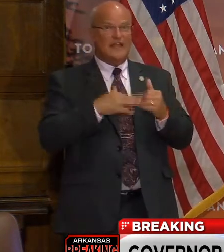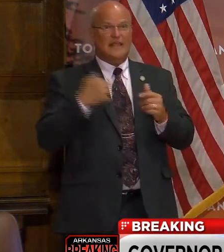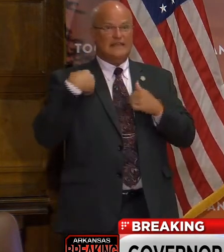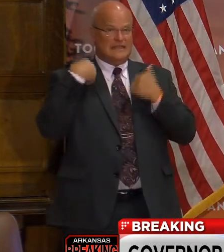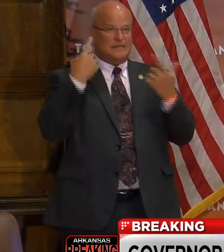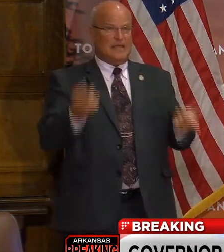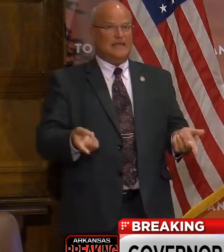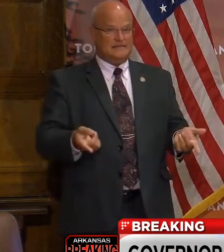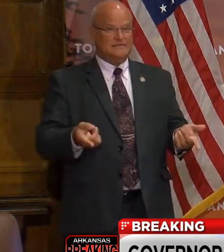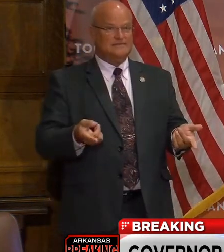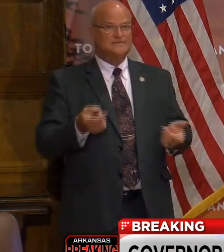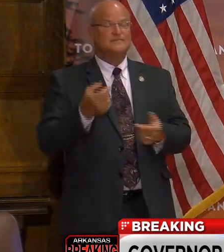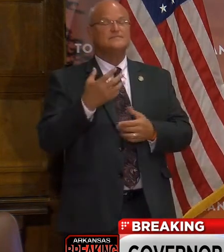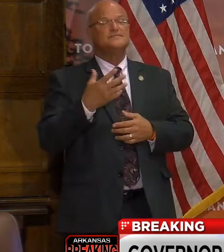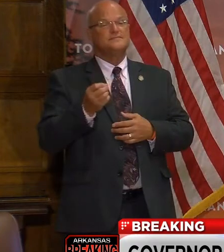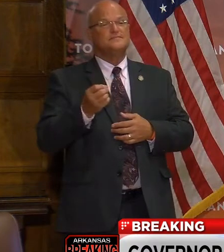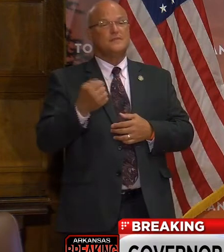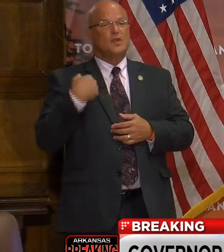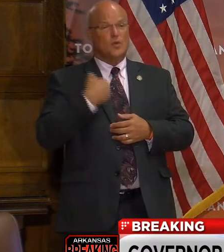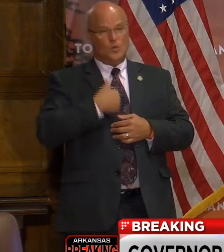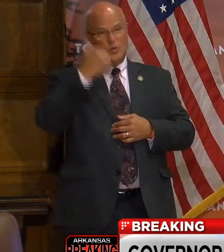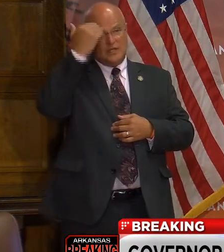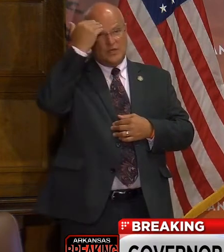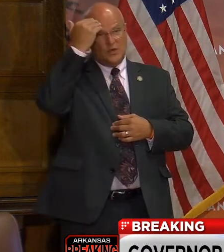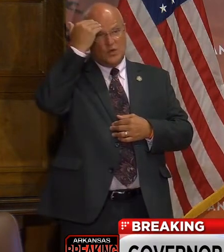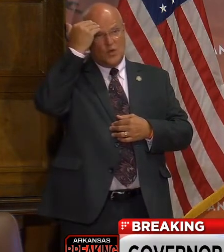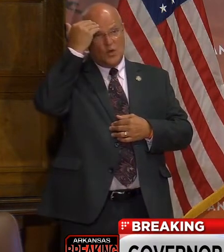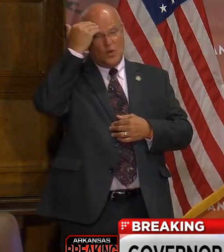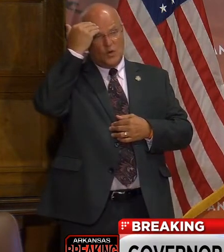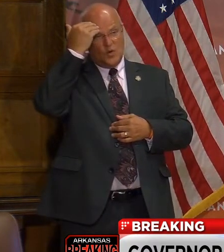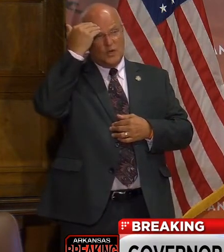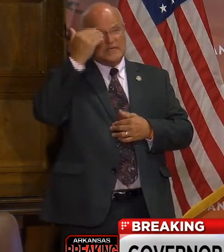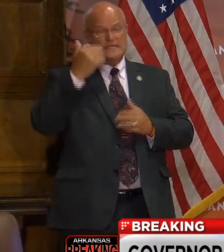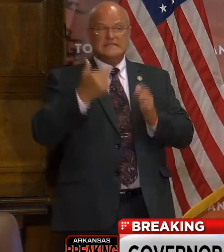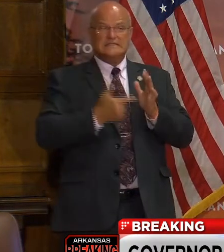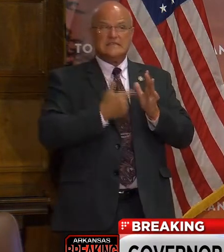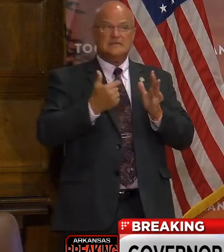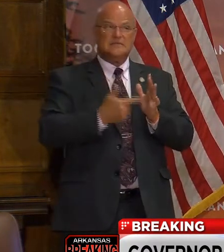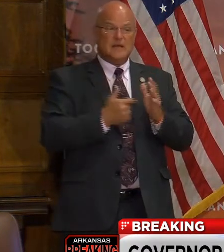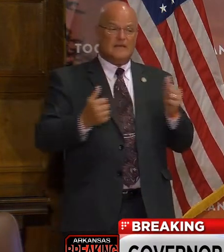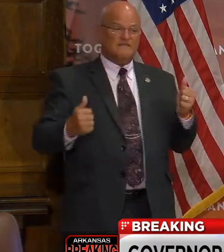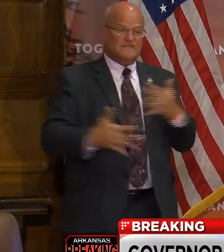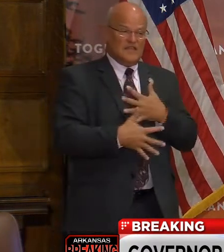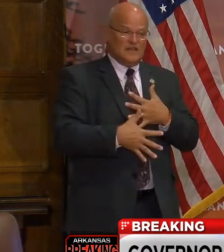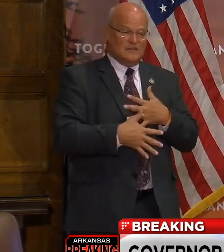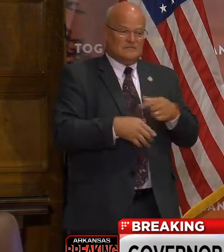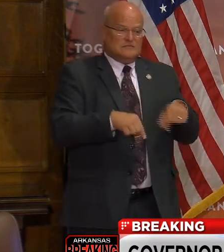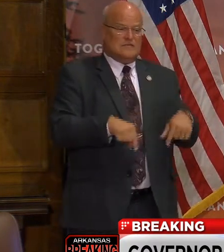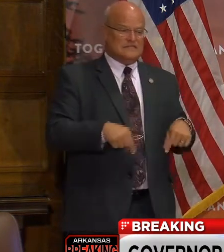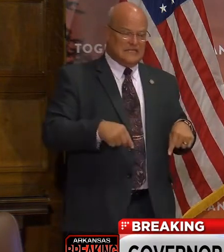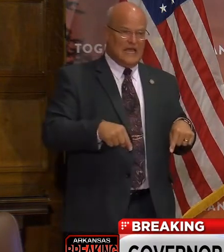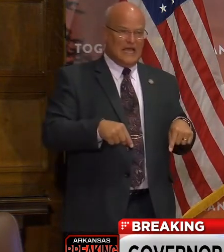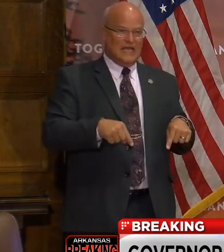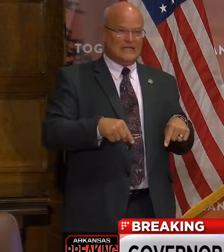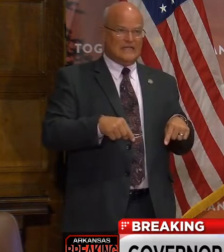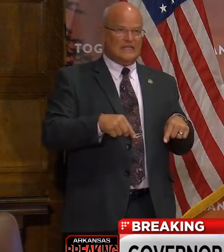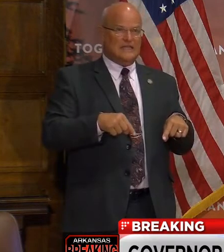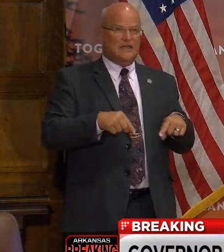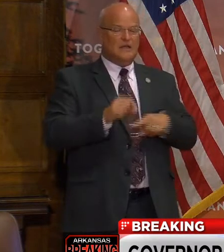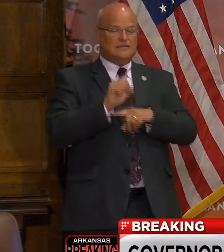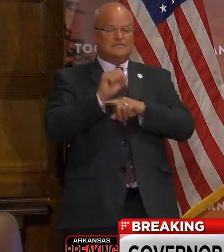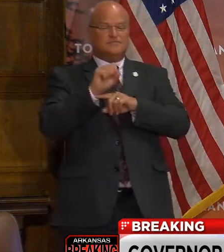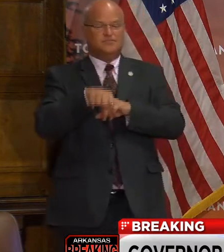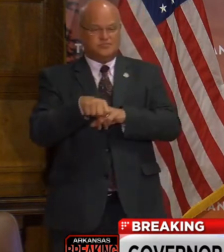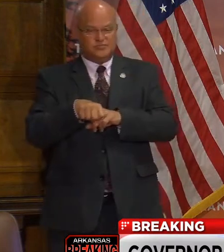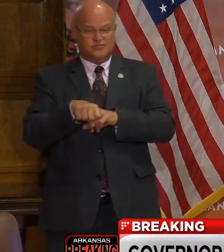in the past. And we know that in some cases, fear and anxiety are overshadowing the thoughts of